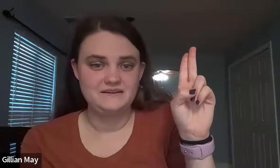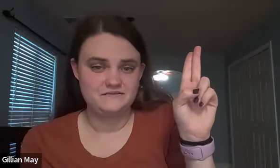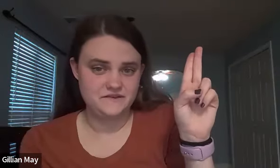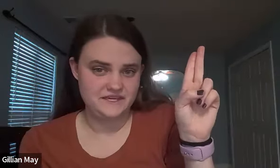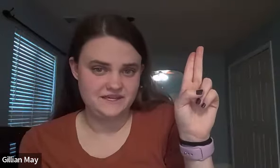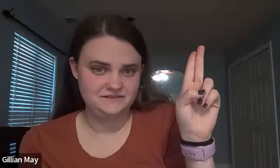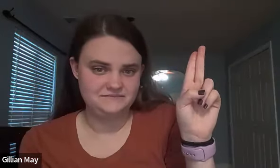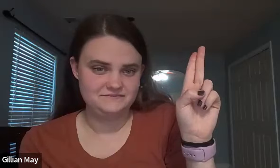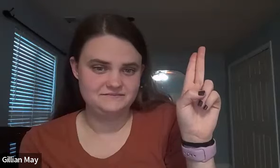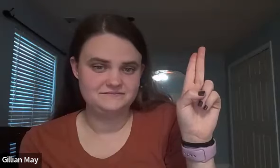Then V.